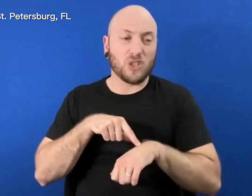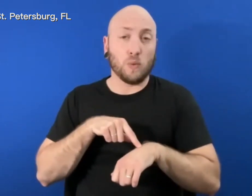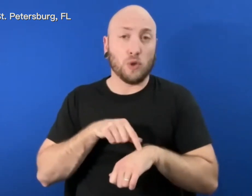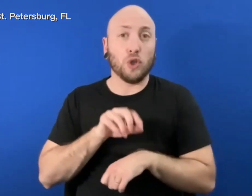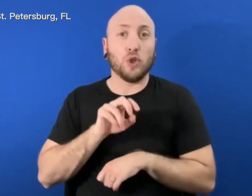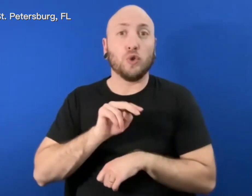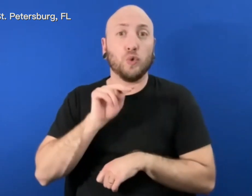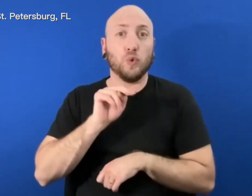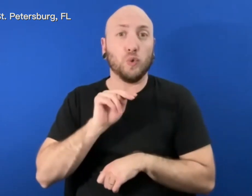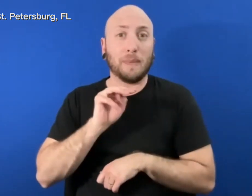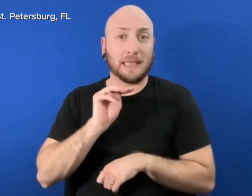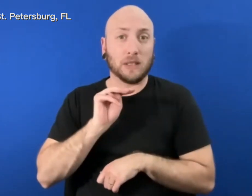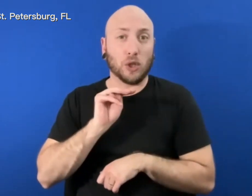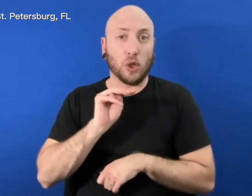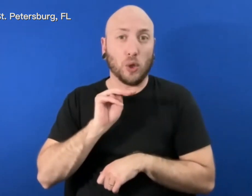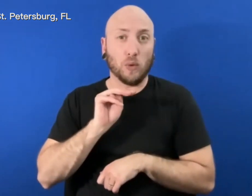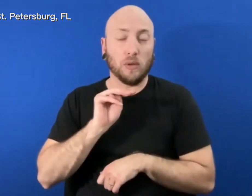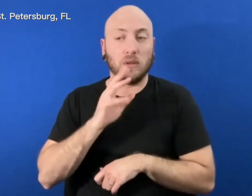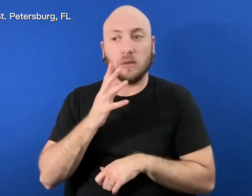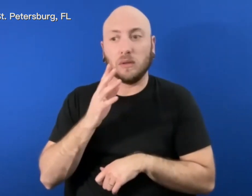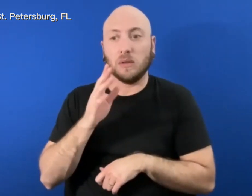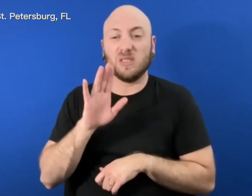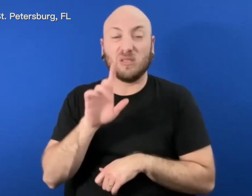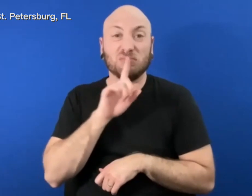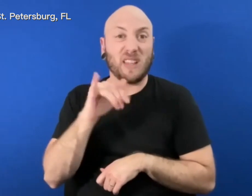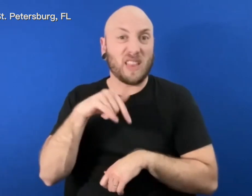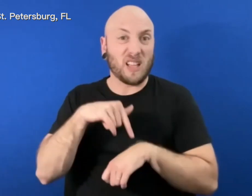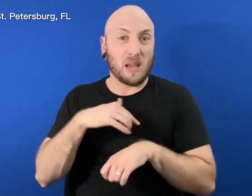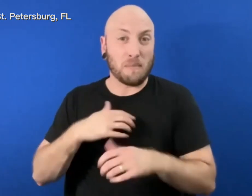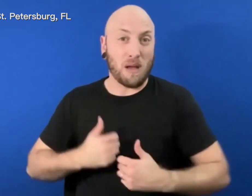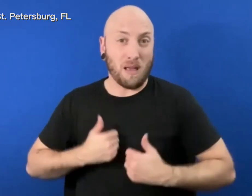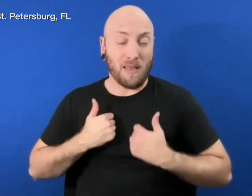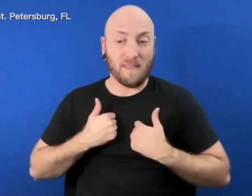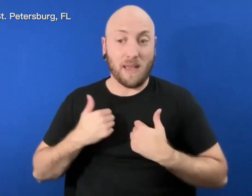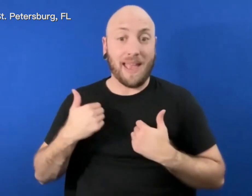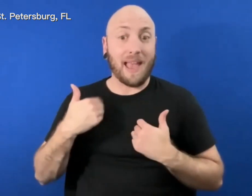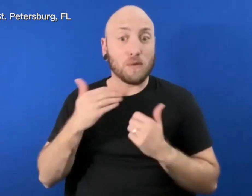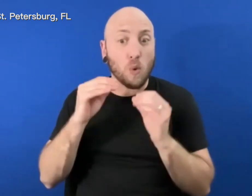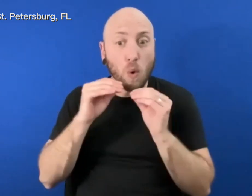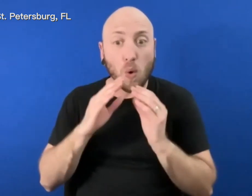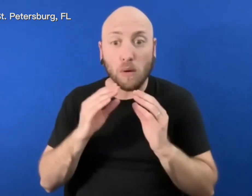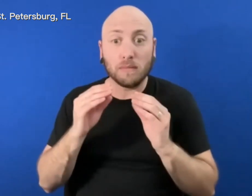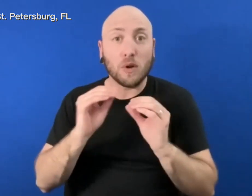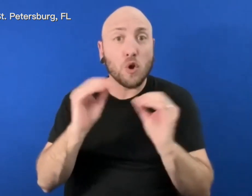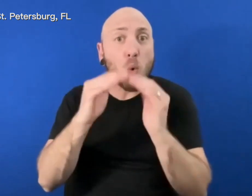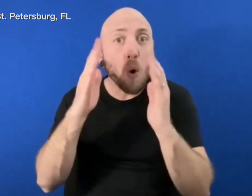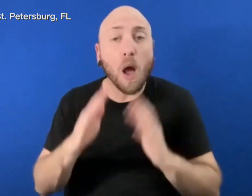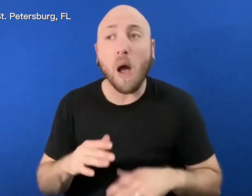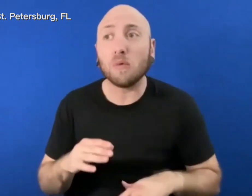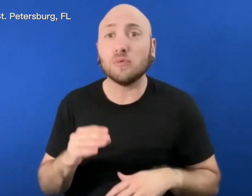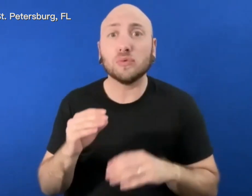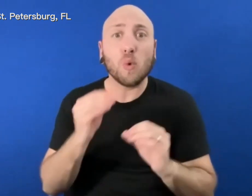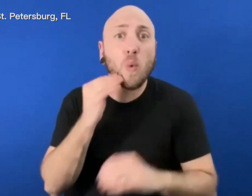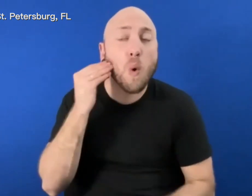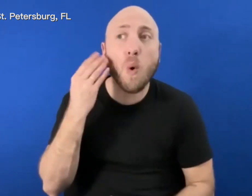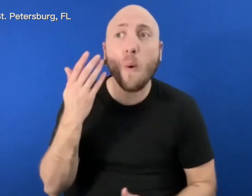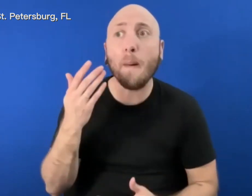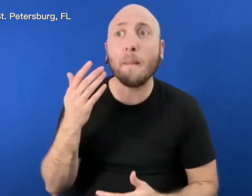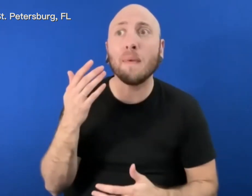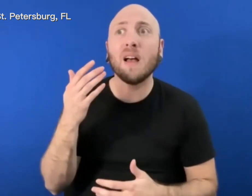car completely. Life was completely unmanageable. I couldn't hold a job. I couldn't